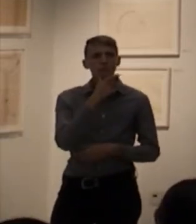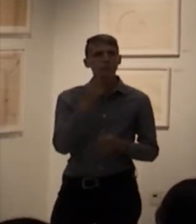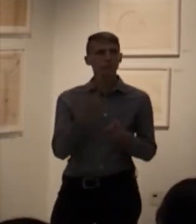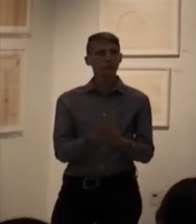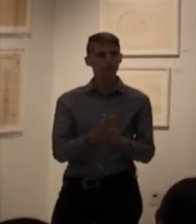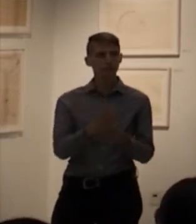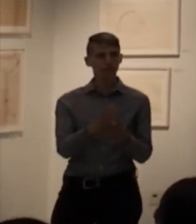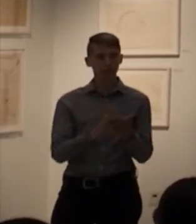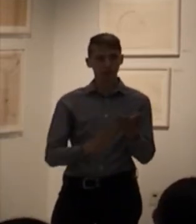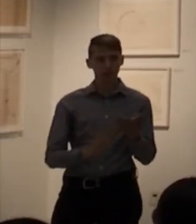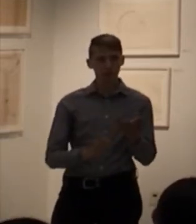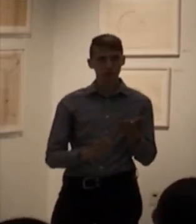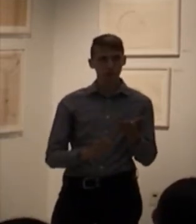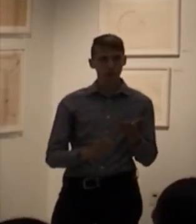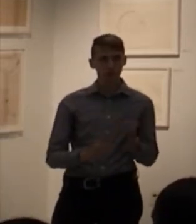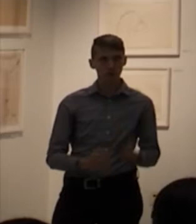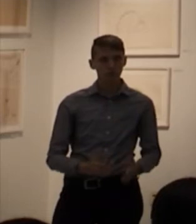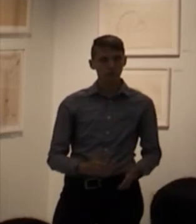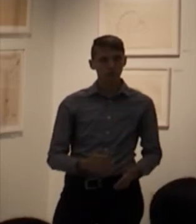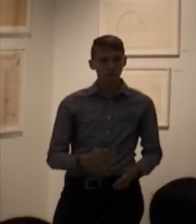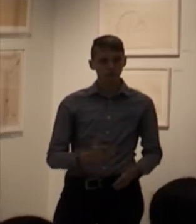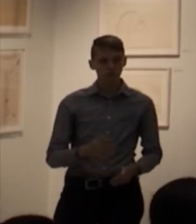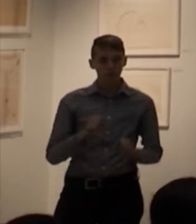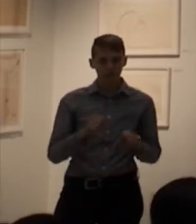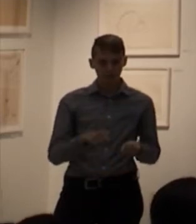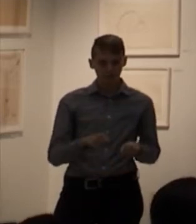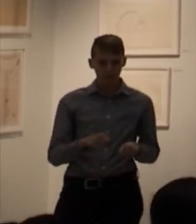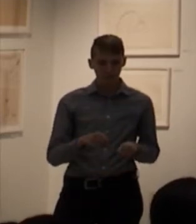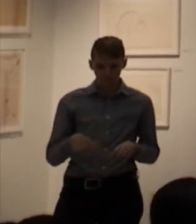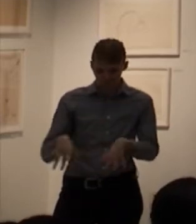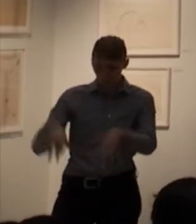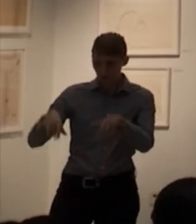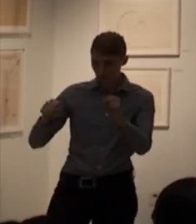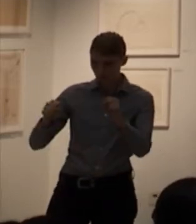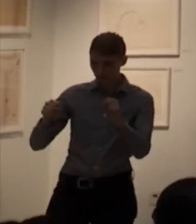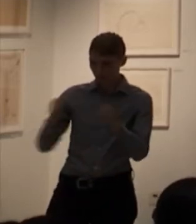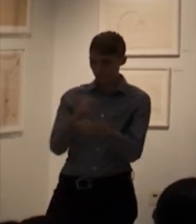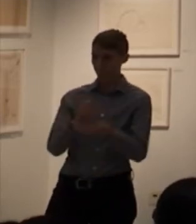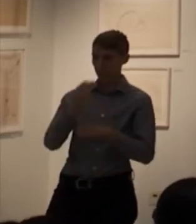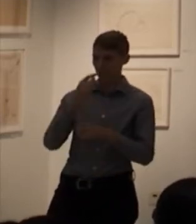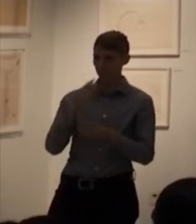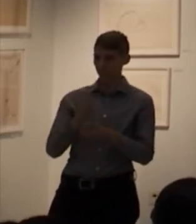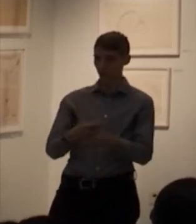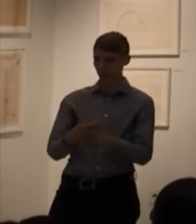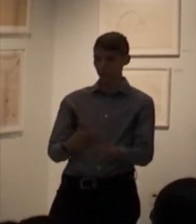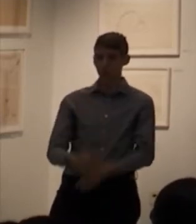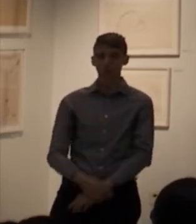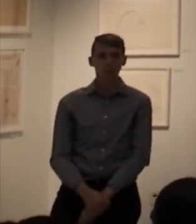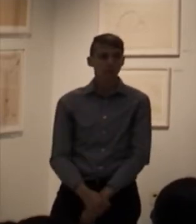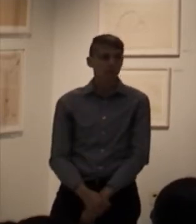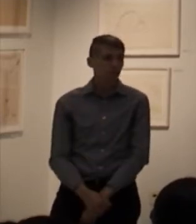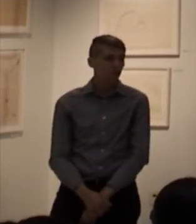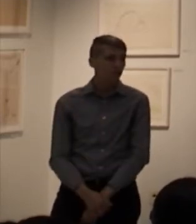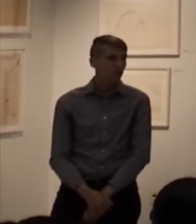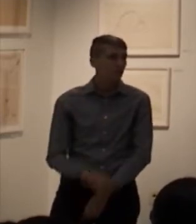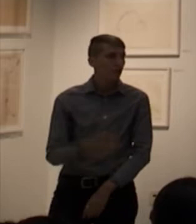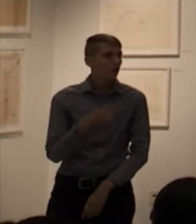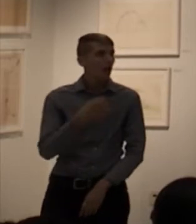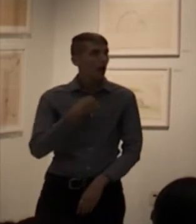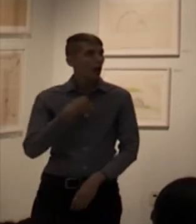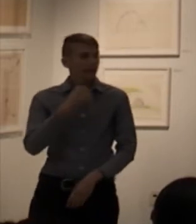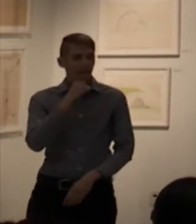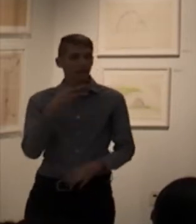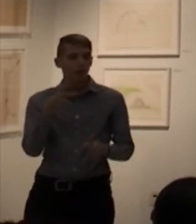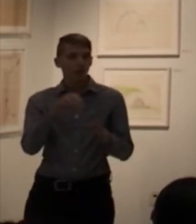designer that could take this and make it into the product I want. I haven't included it in this slide,